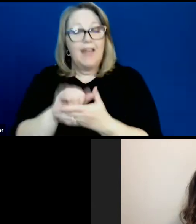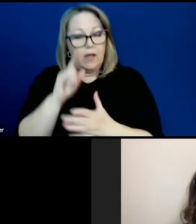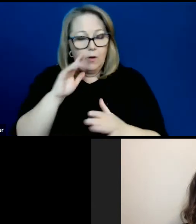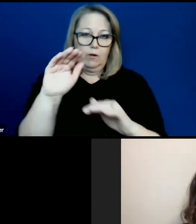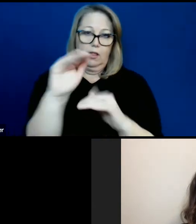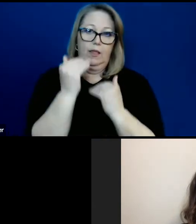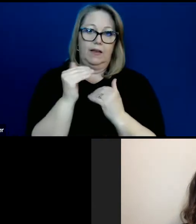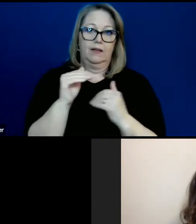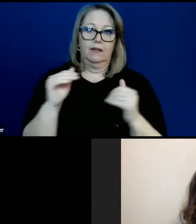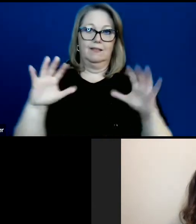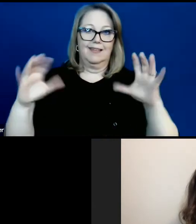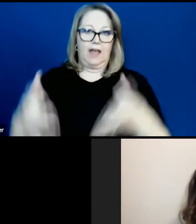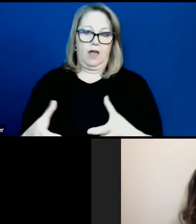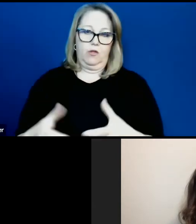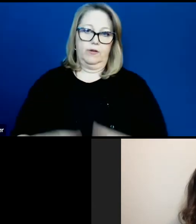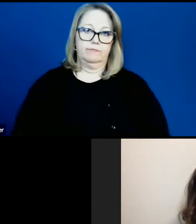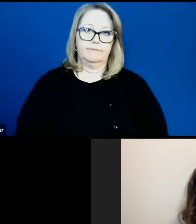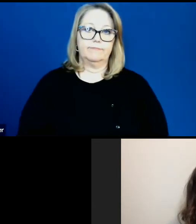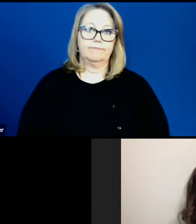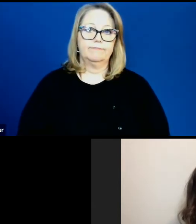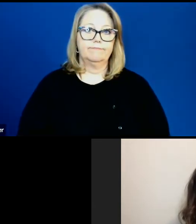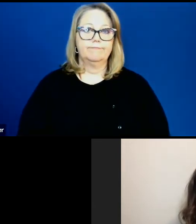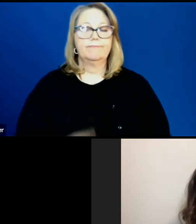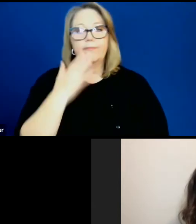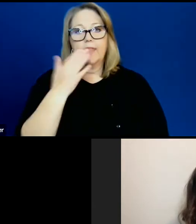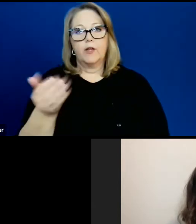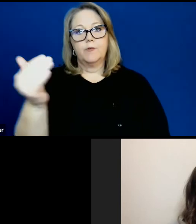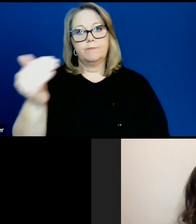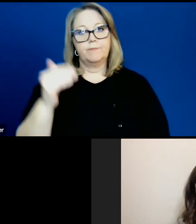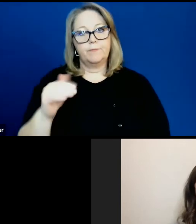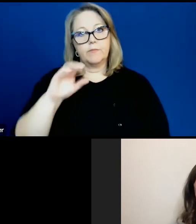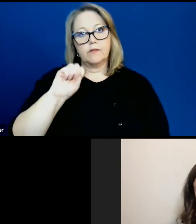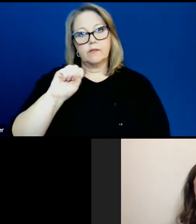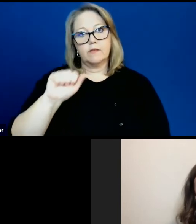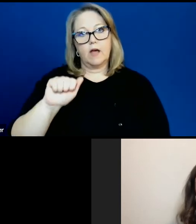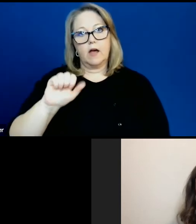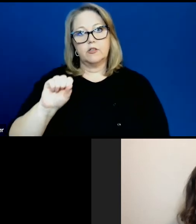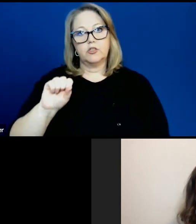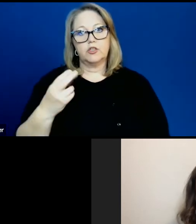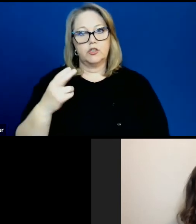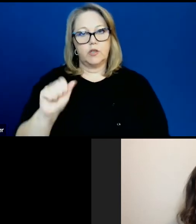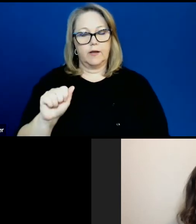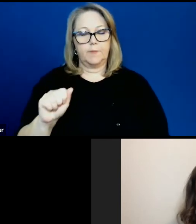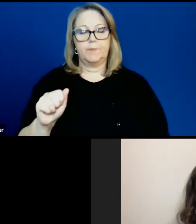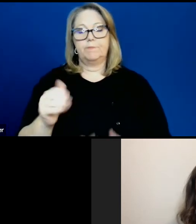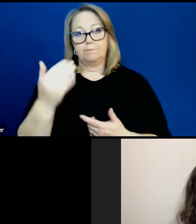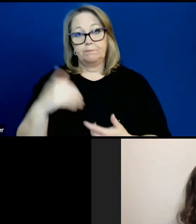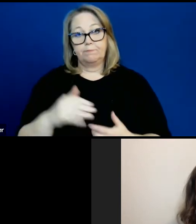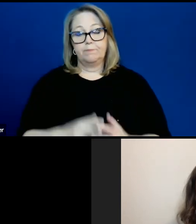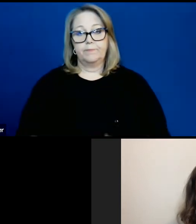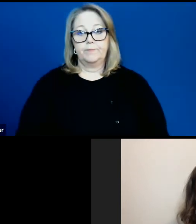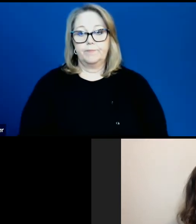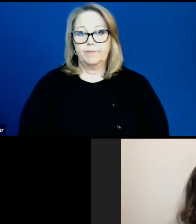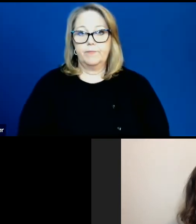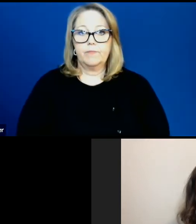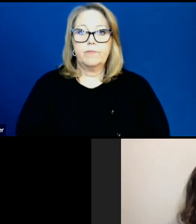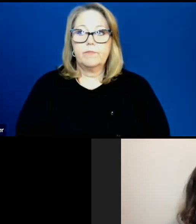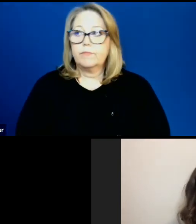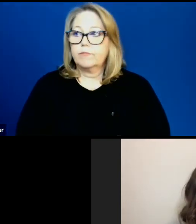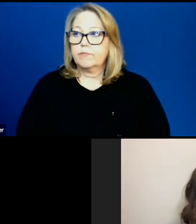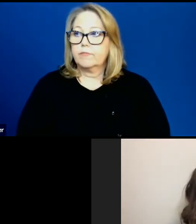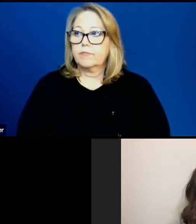Thank you, Governor. Thank you, Joe, for the question. We'll go to Sasha next, and then Gerard will do next question after Sasha there. Hi, Governor.